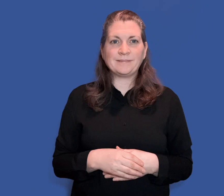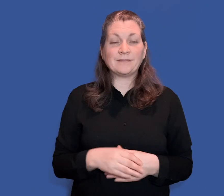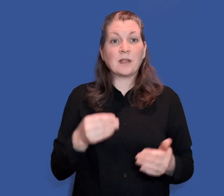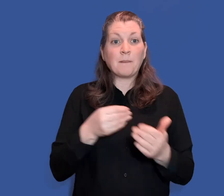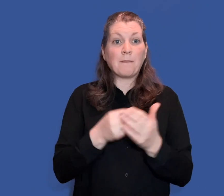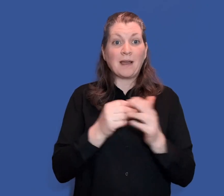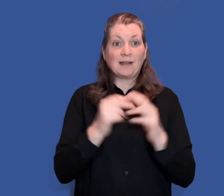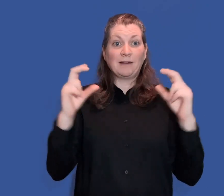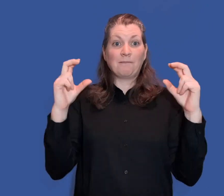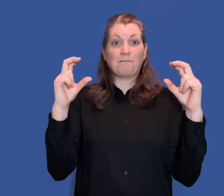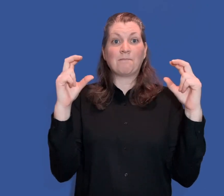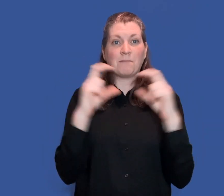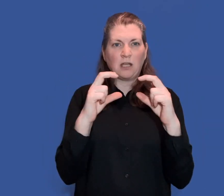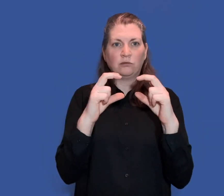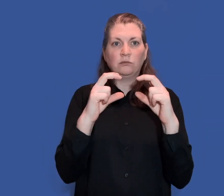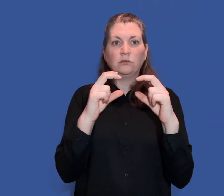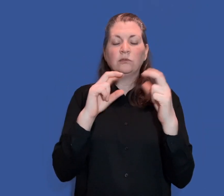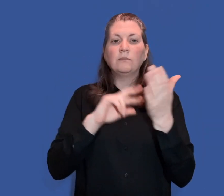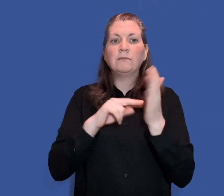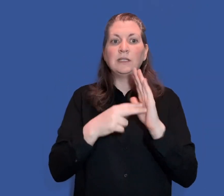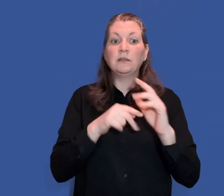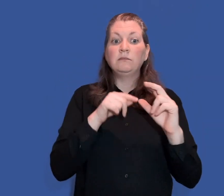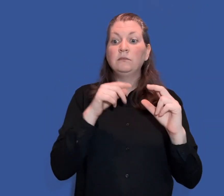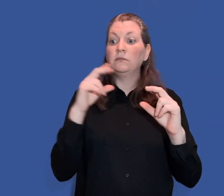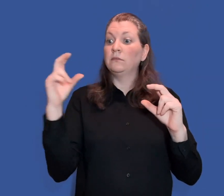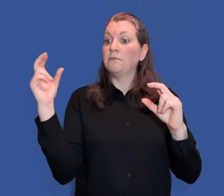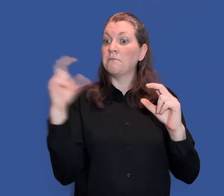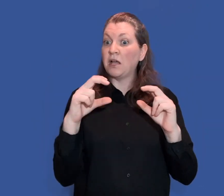which is budgeted for $6 million.